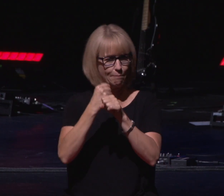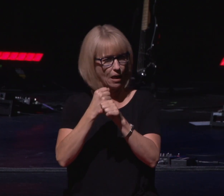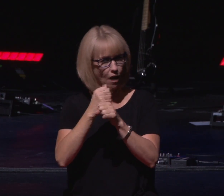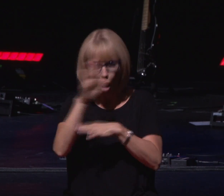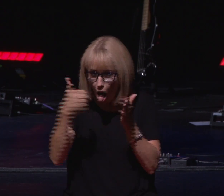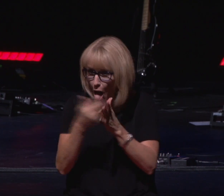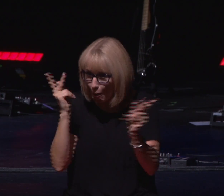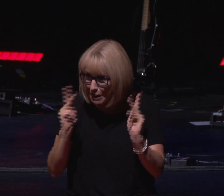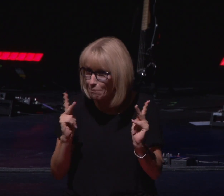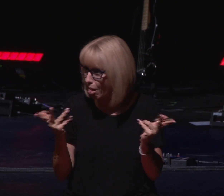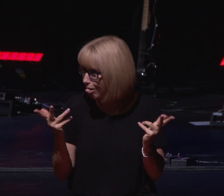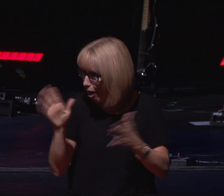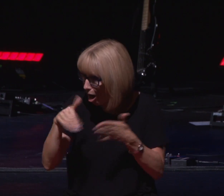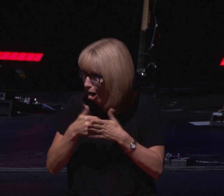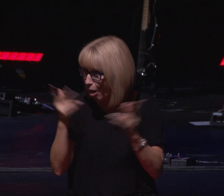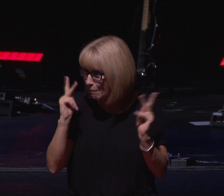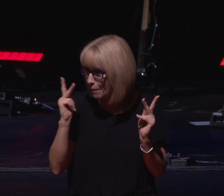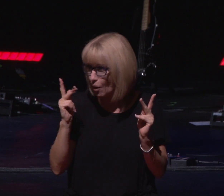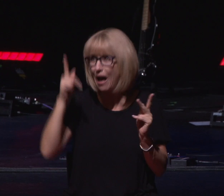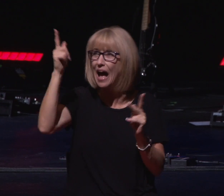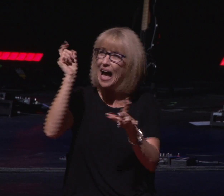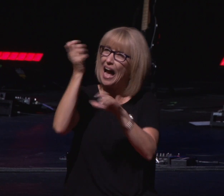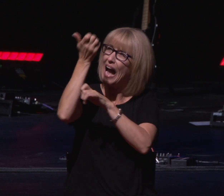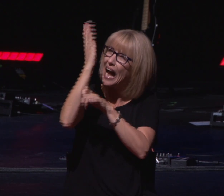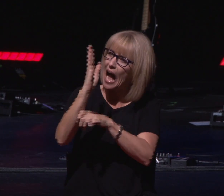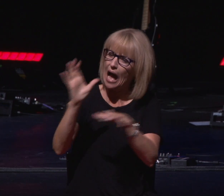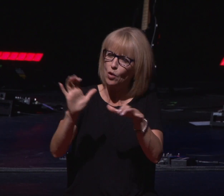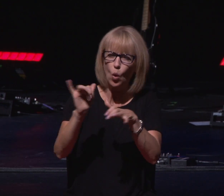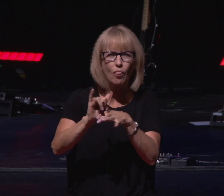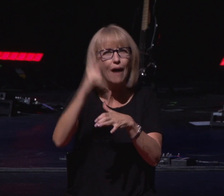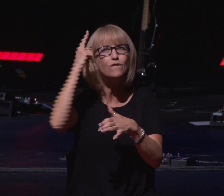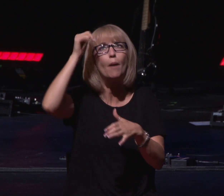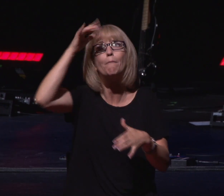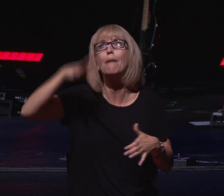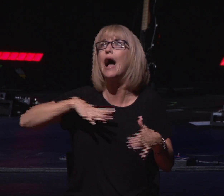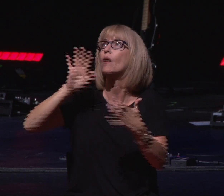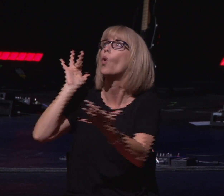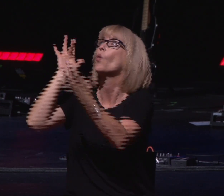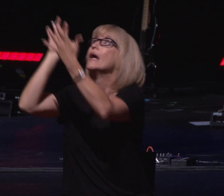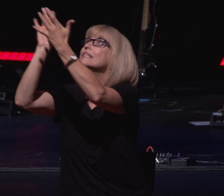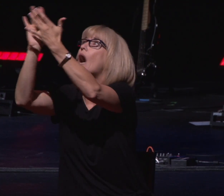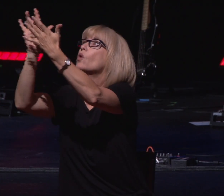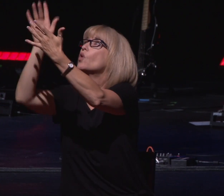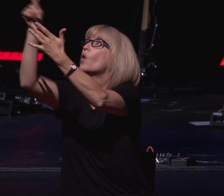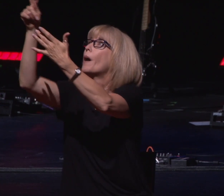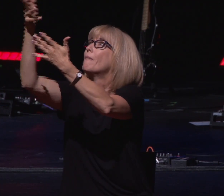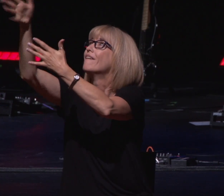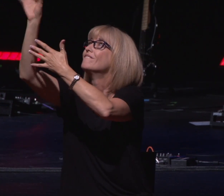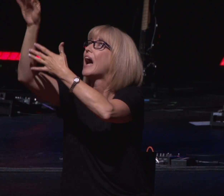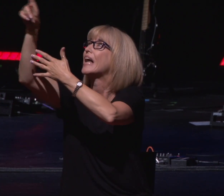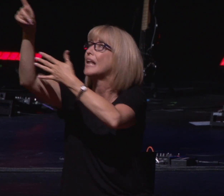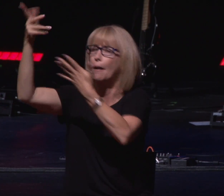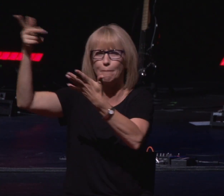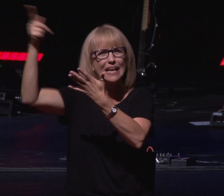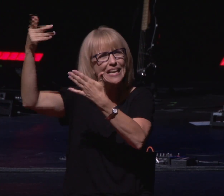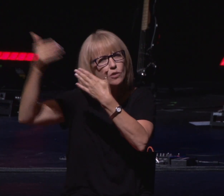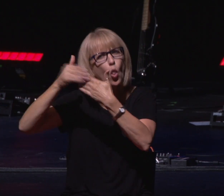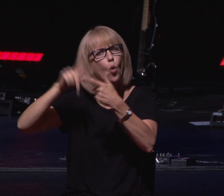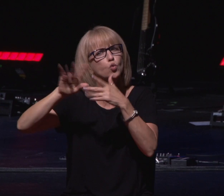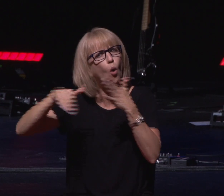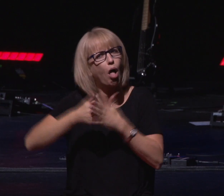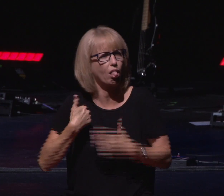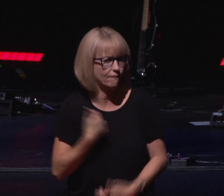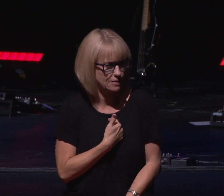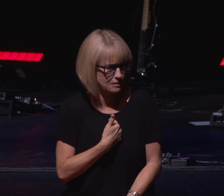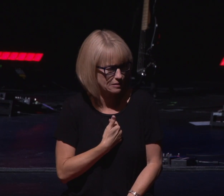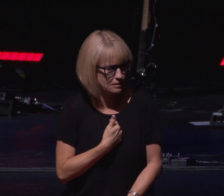27, God did this so that men would seek him and perhaps reach out for him and find him, though he is not far from each one of us.